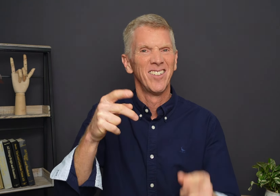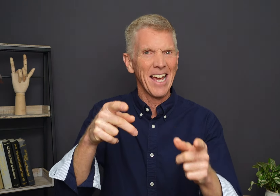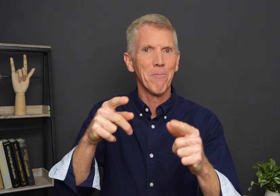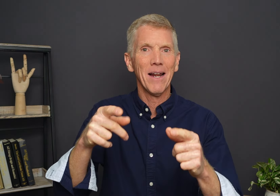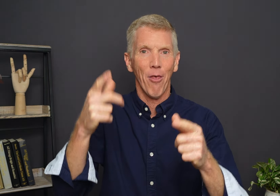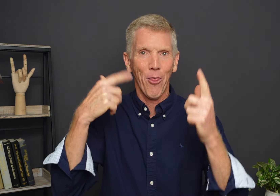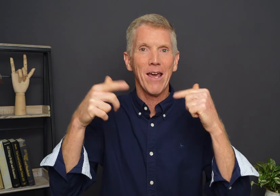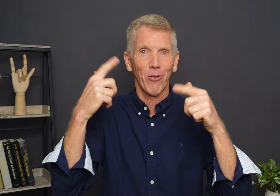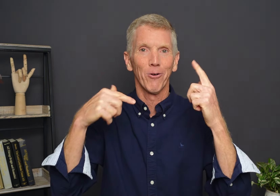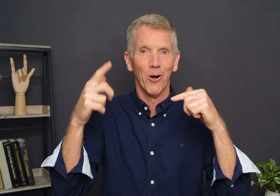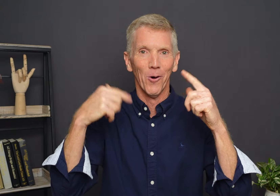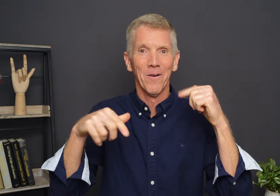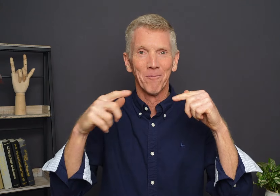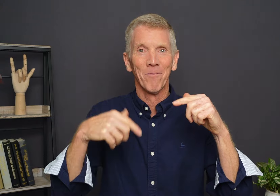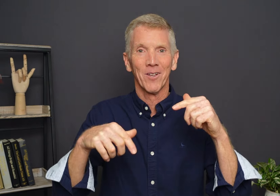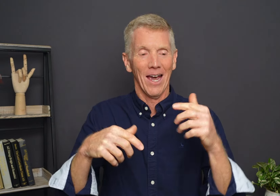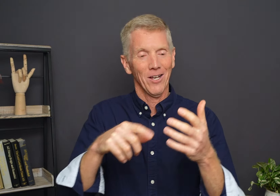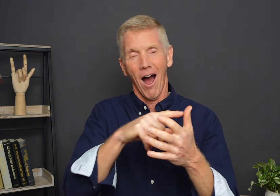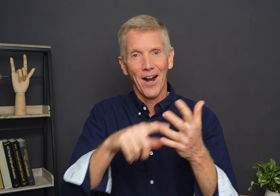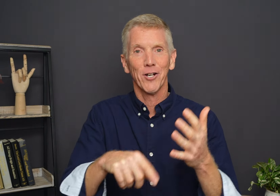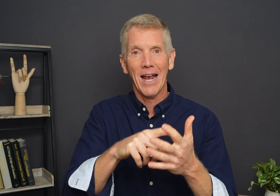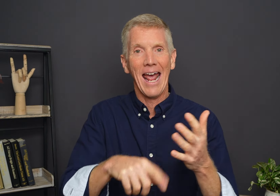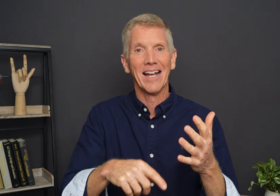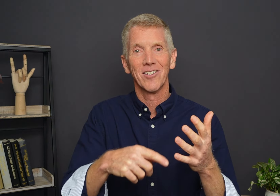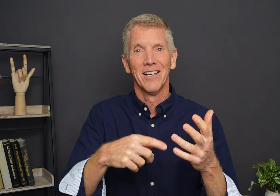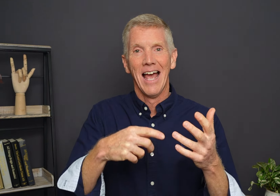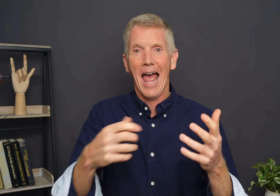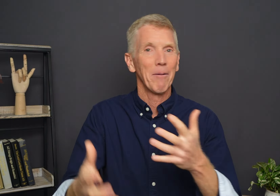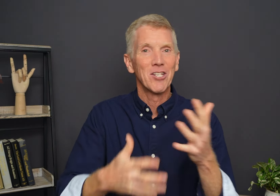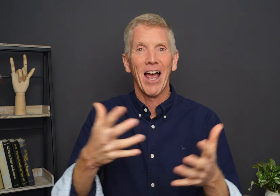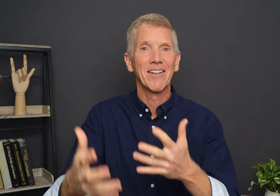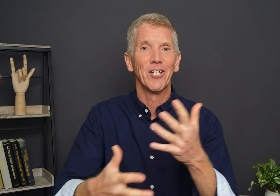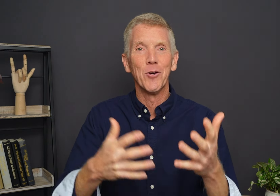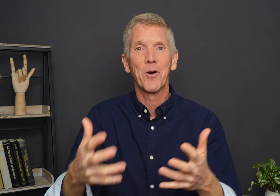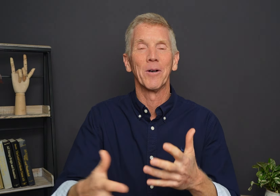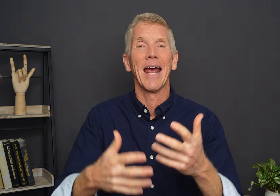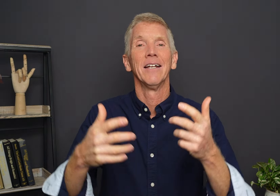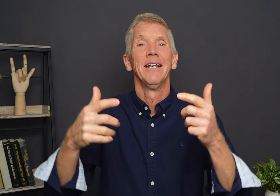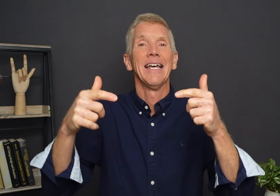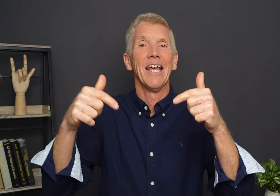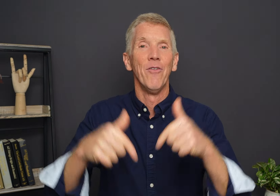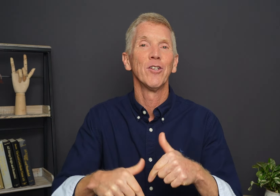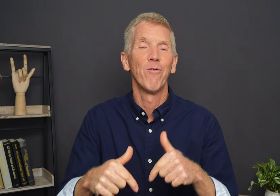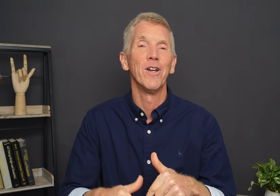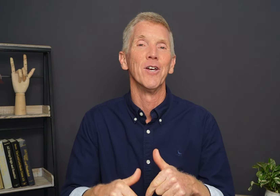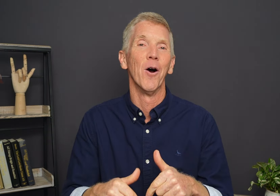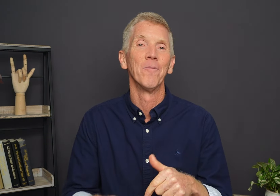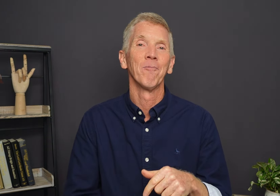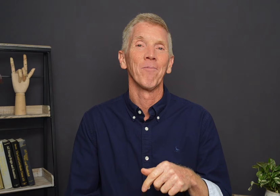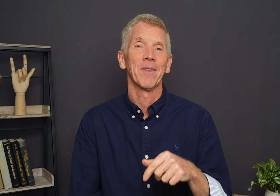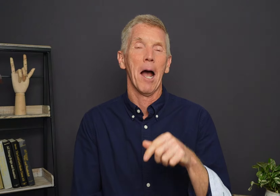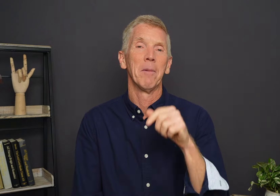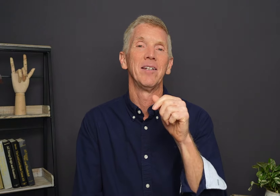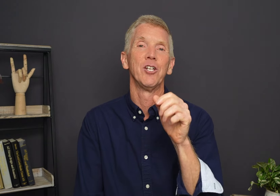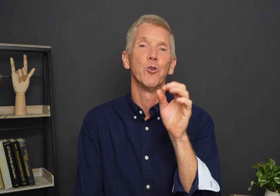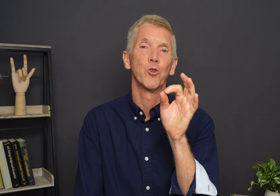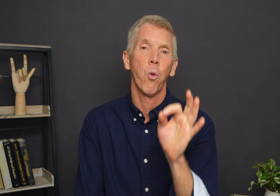take a minute to think through, okay, on your hands, how many signs can you create? In this video, I'm going to teach you